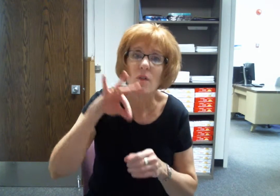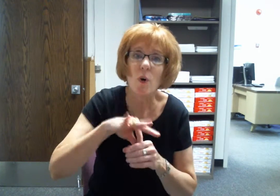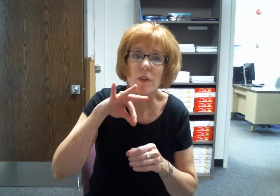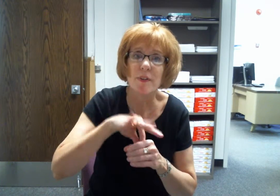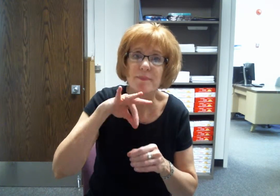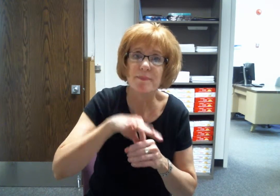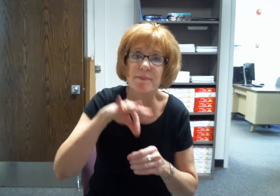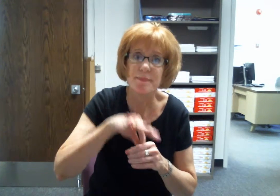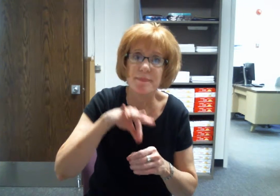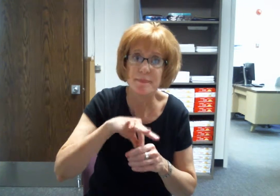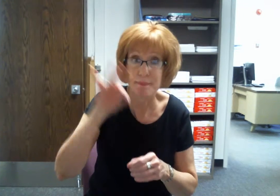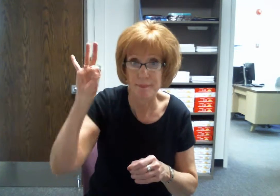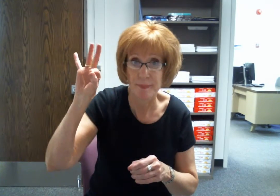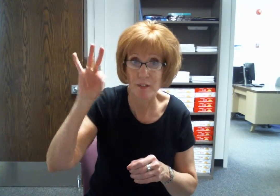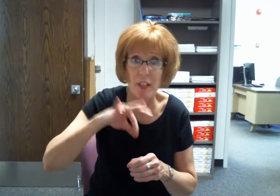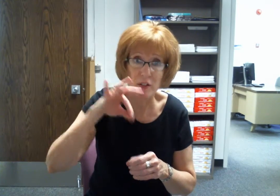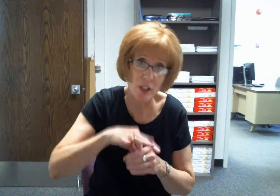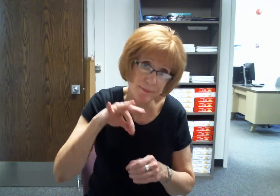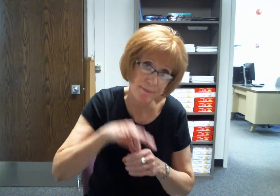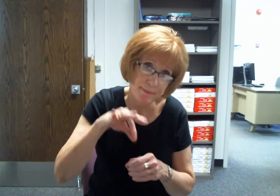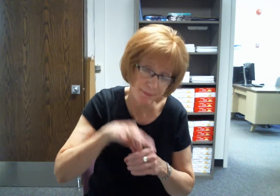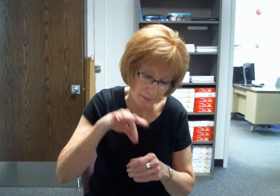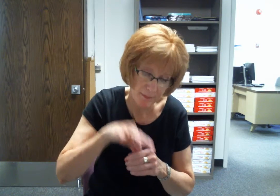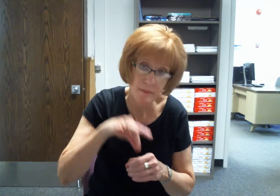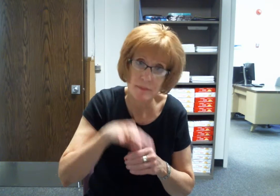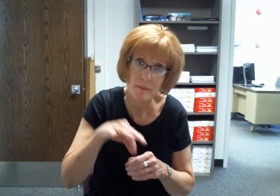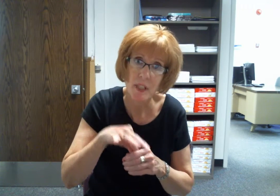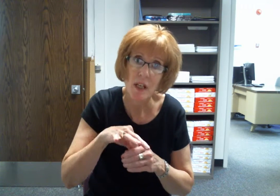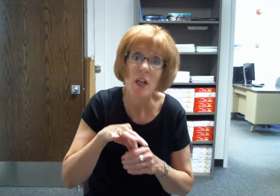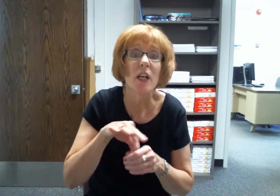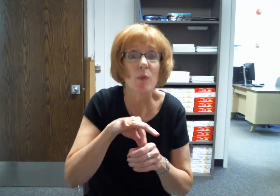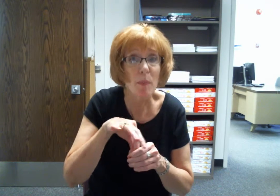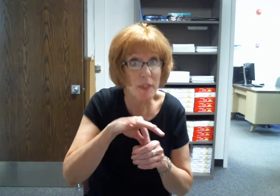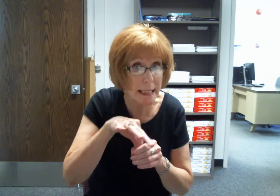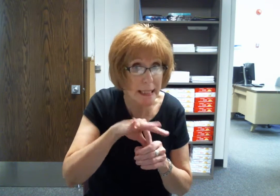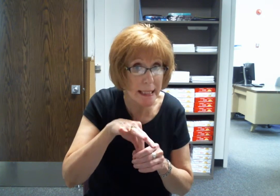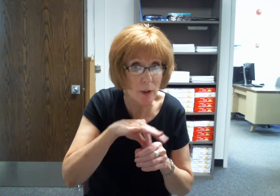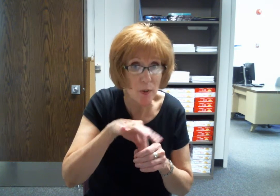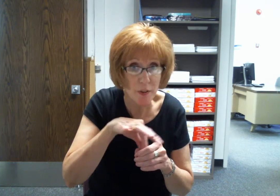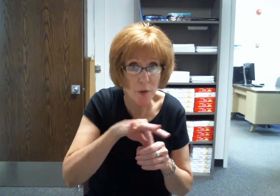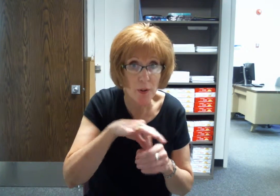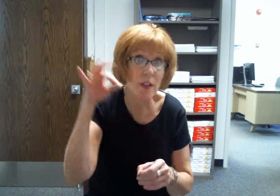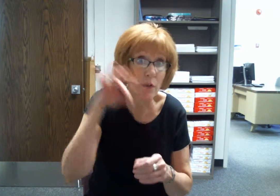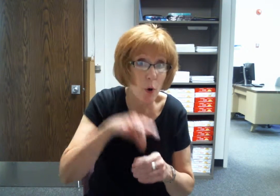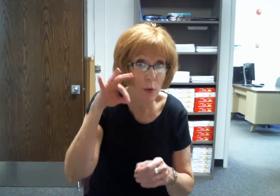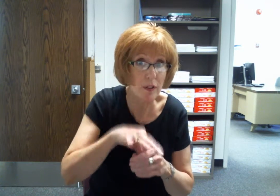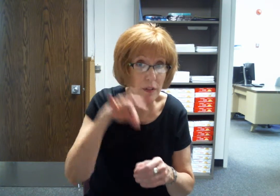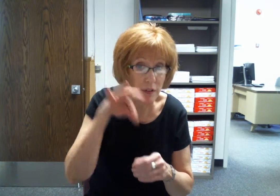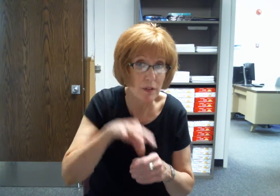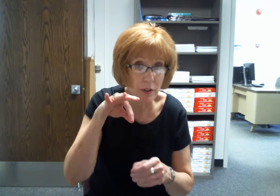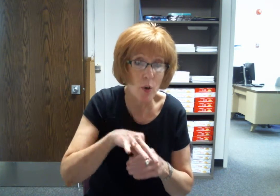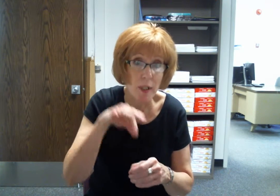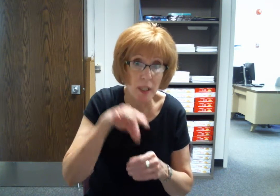Vote. F handshake. Now remember T, we circled it. Vote, you go in and